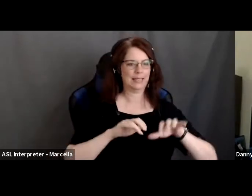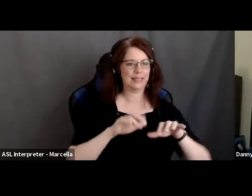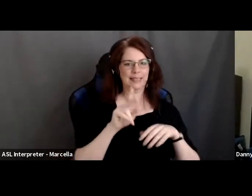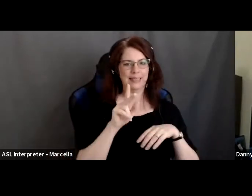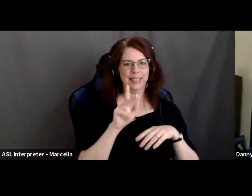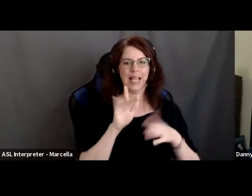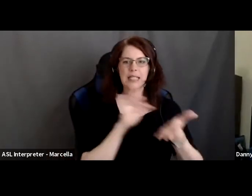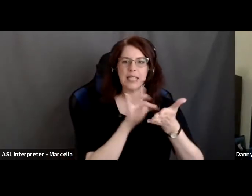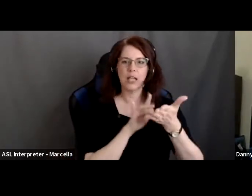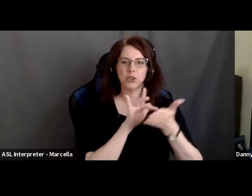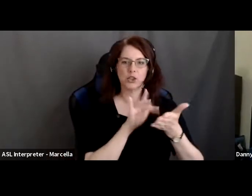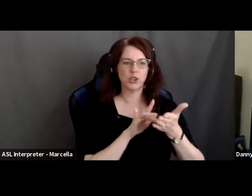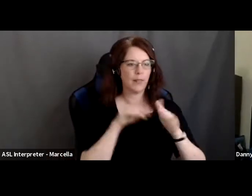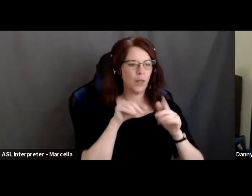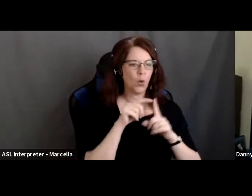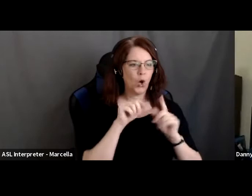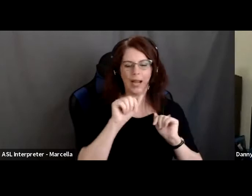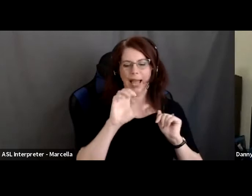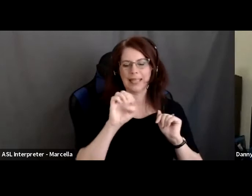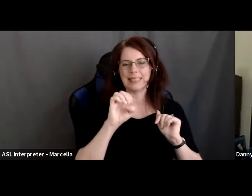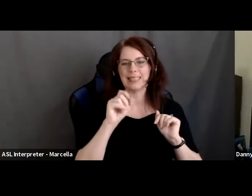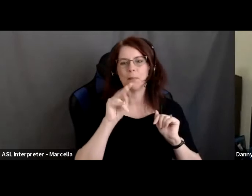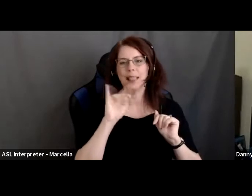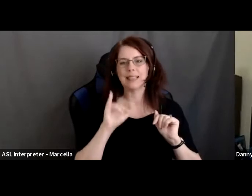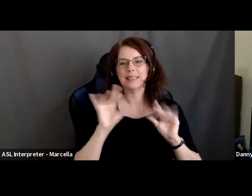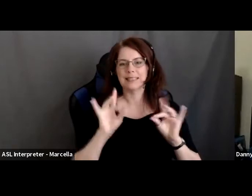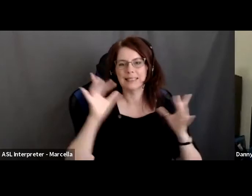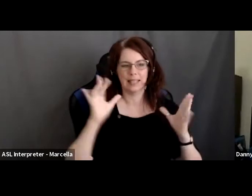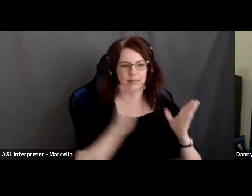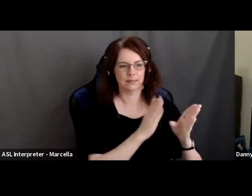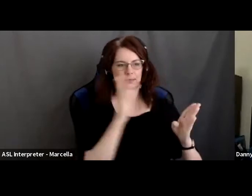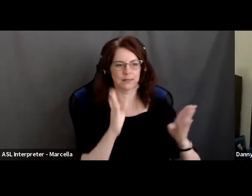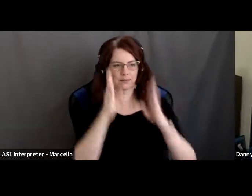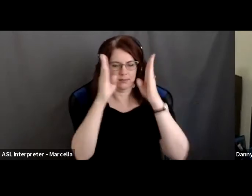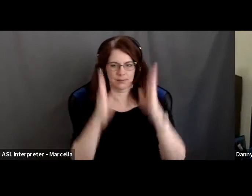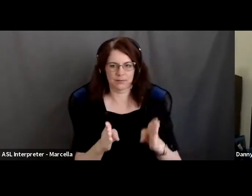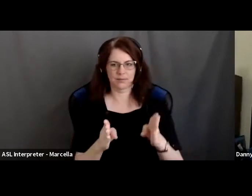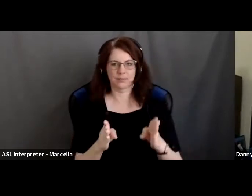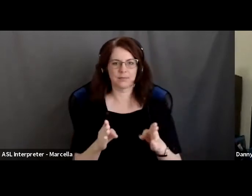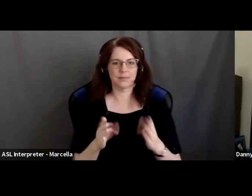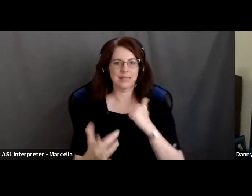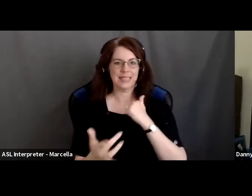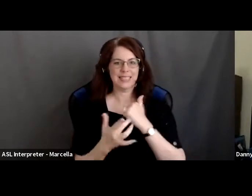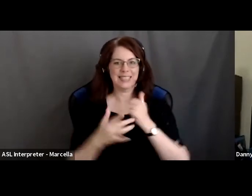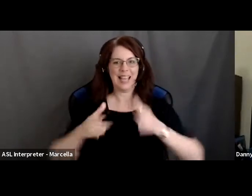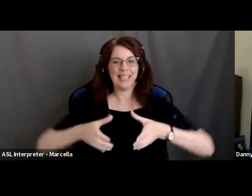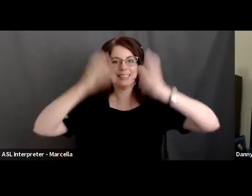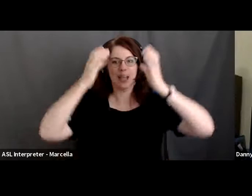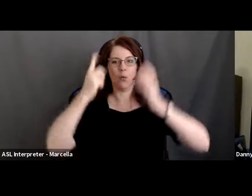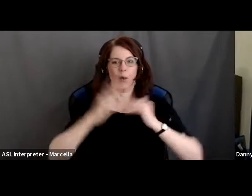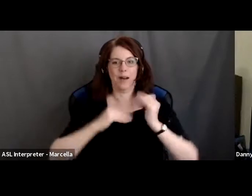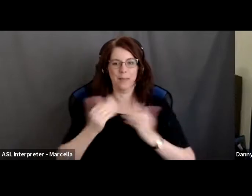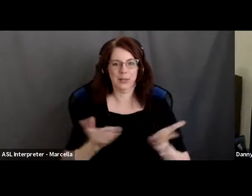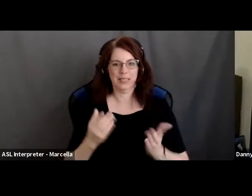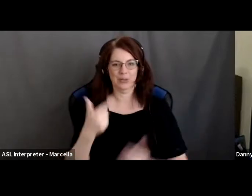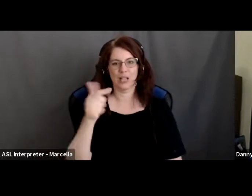a touch screen and the word accessibility is lit up. Right beside that, to the right of that, is Tech Tower. That is one of the buildings here at